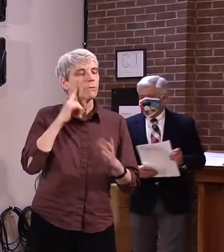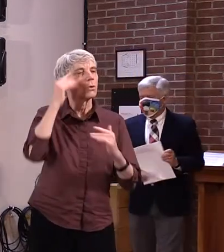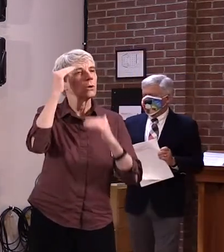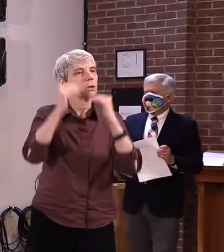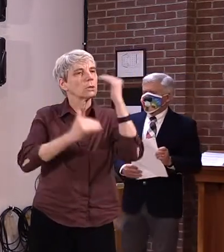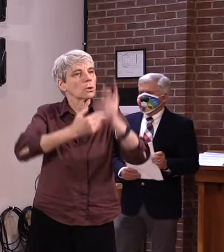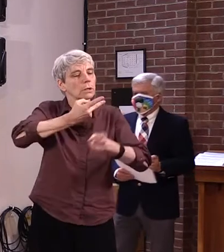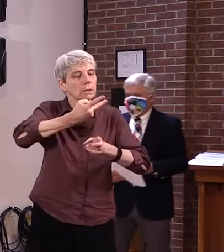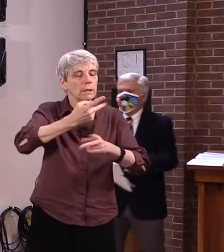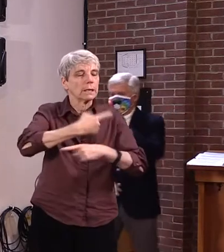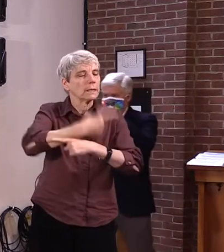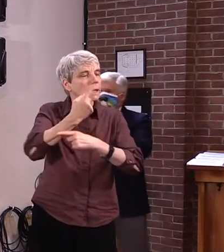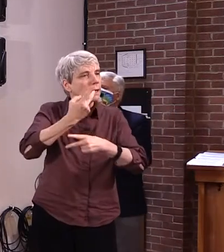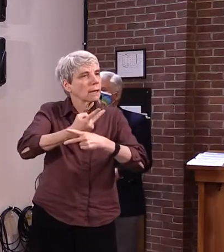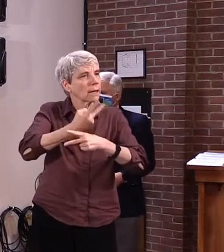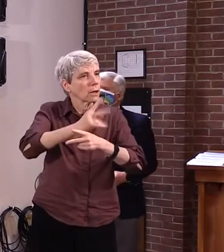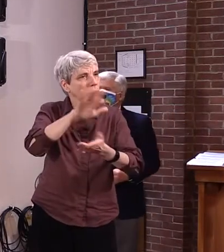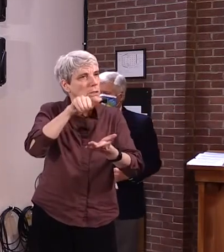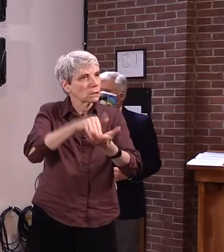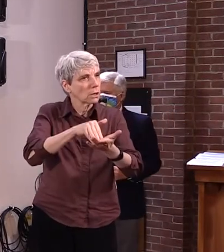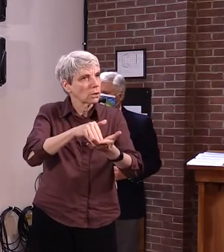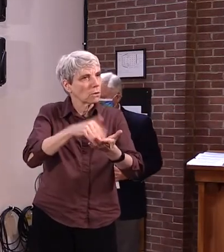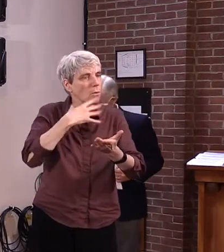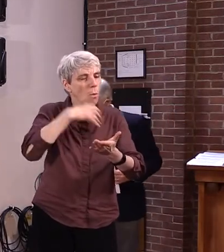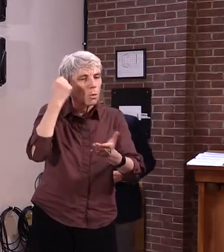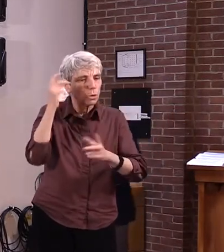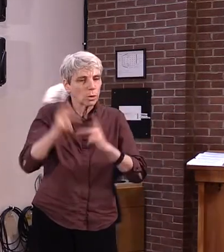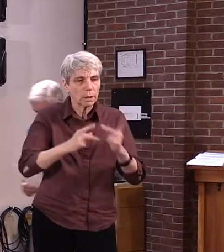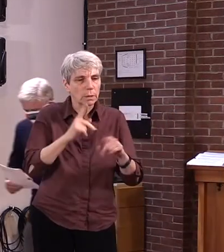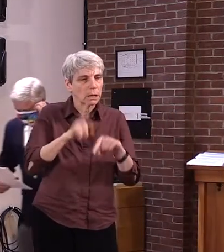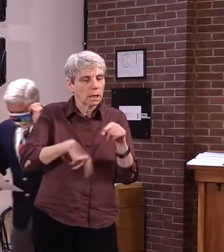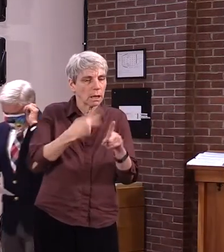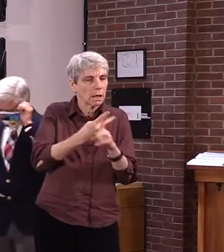on Tuesday. Yeah. Secretary Smith.